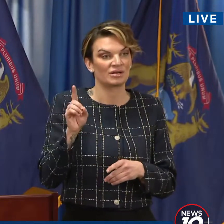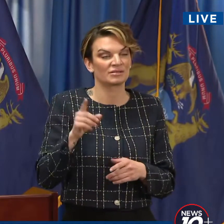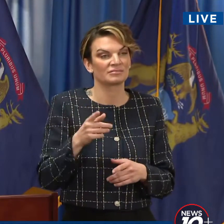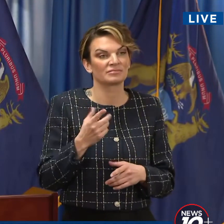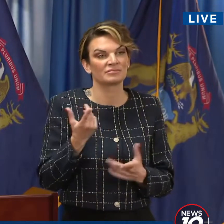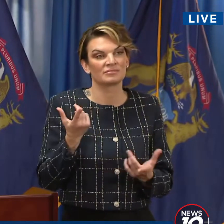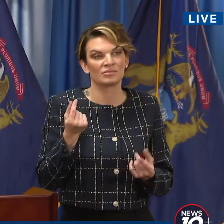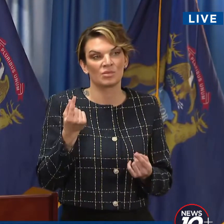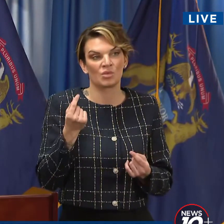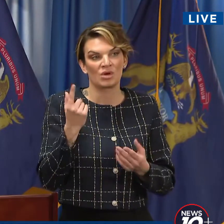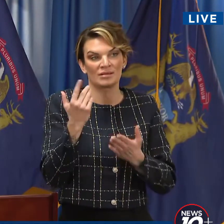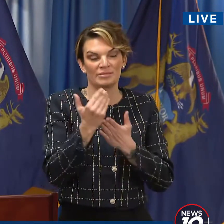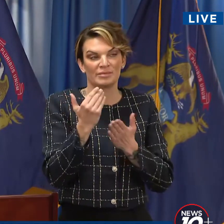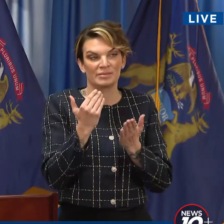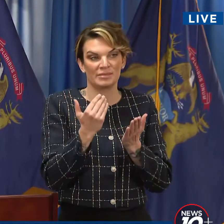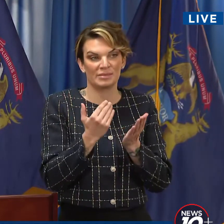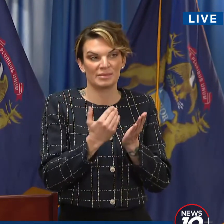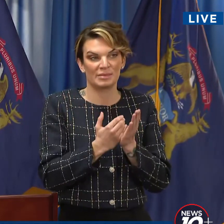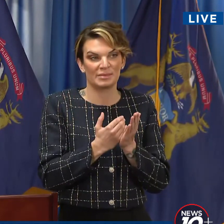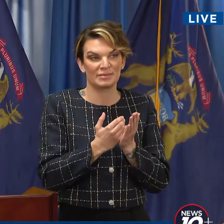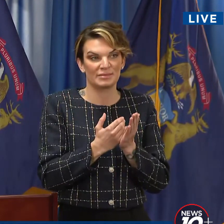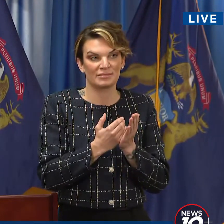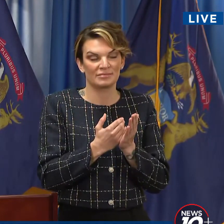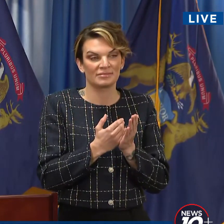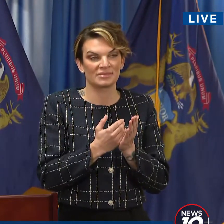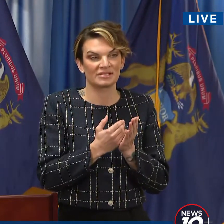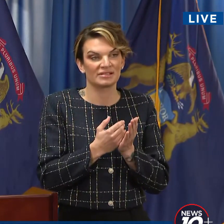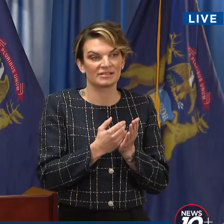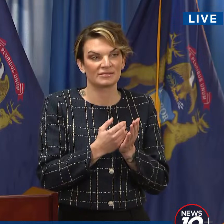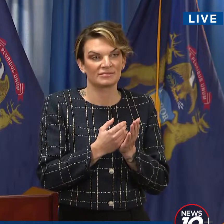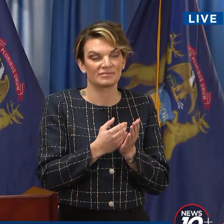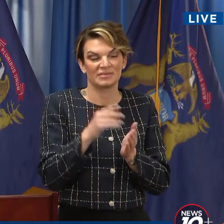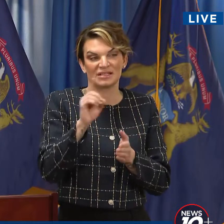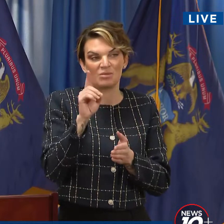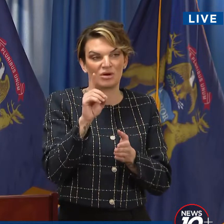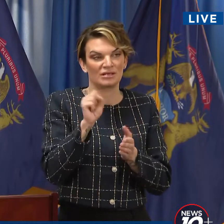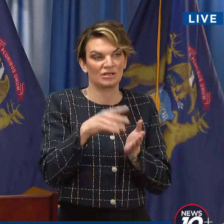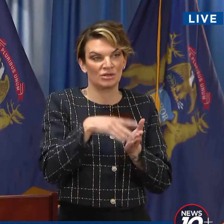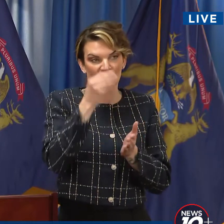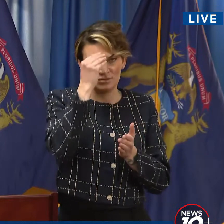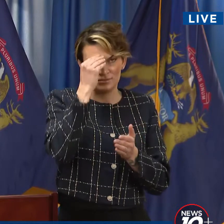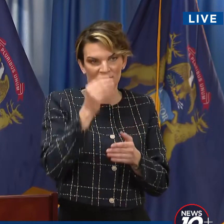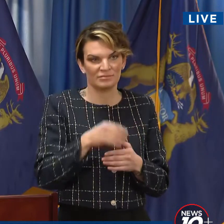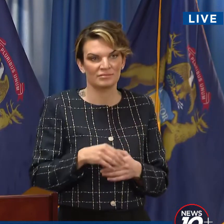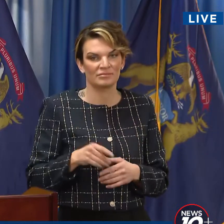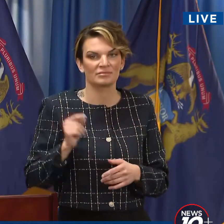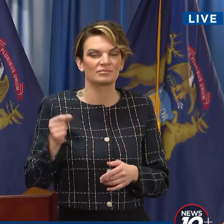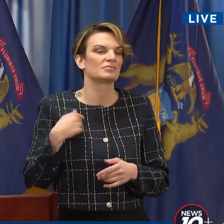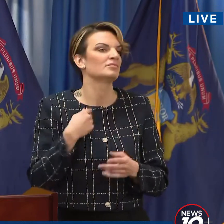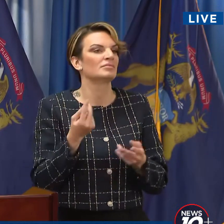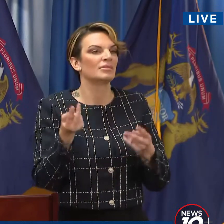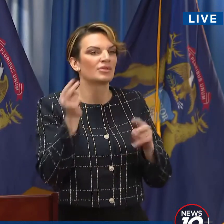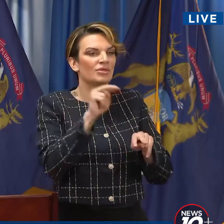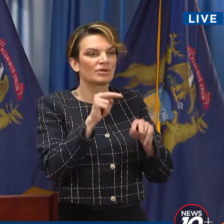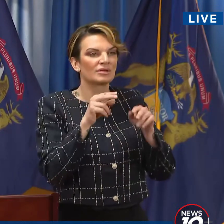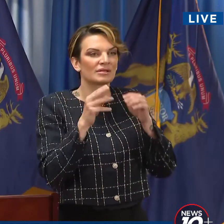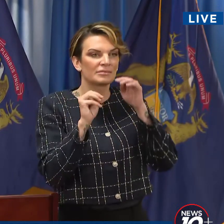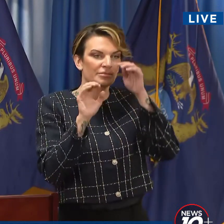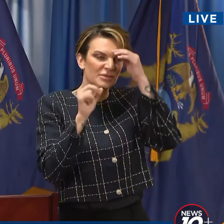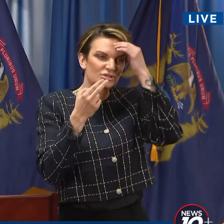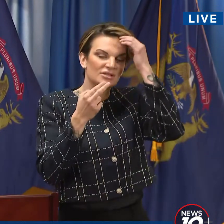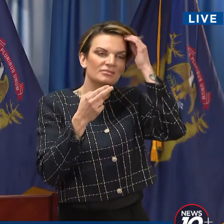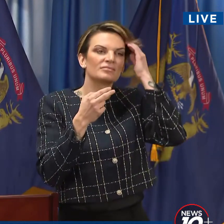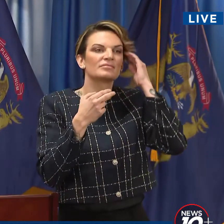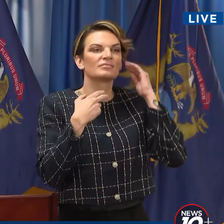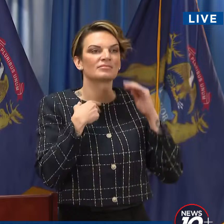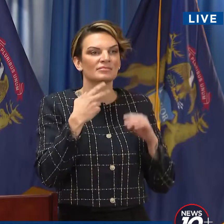lessons does the party have to take away from what happened yesterday? Well, when I look in Michigan, what I see